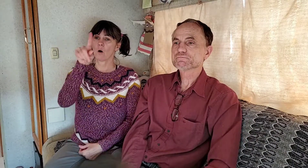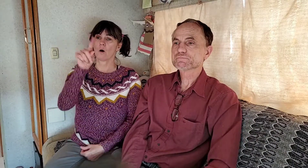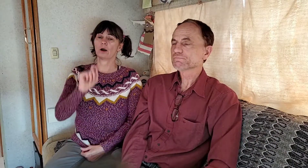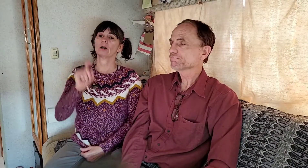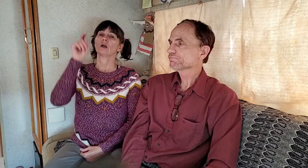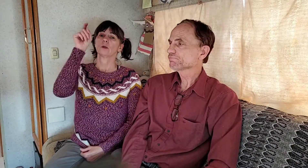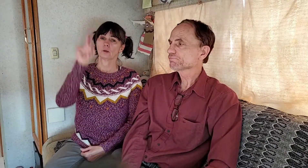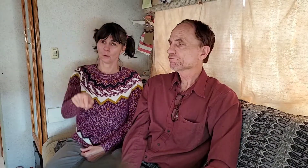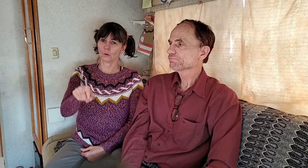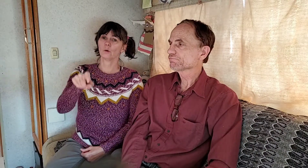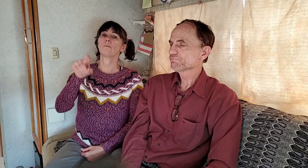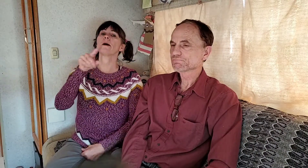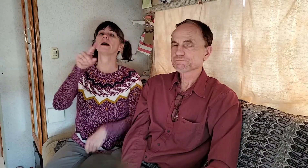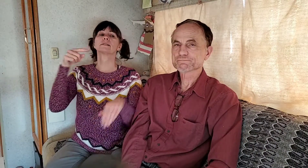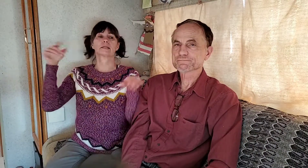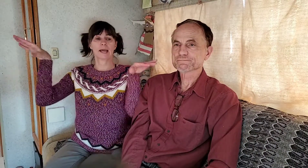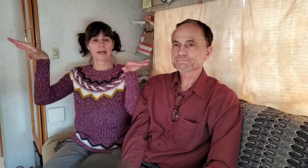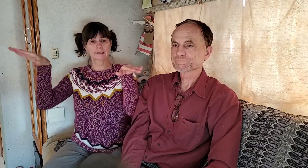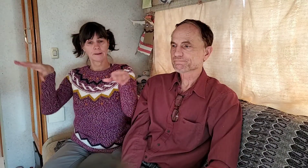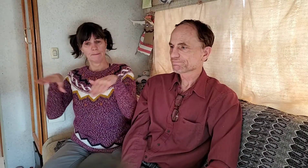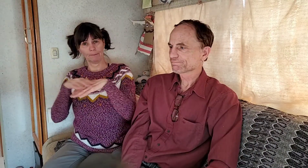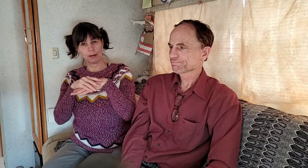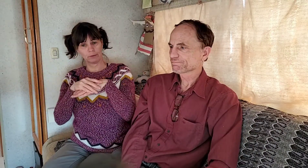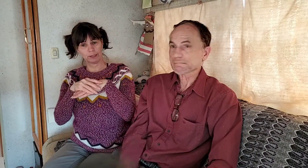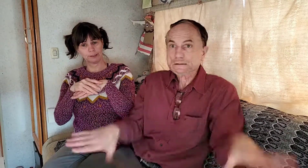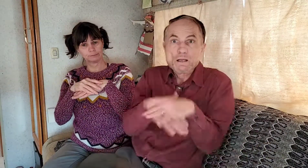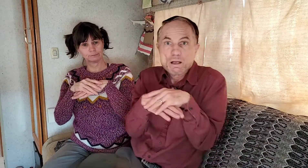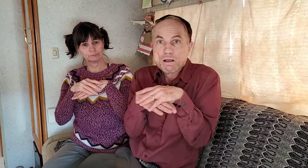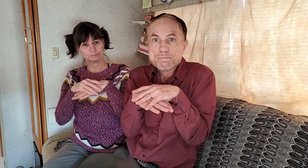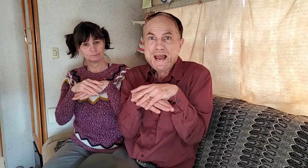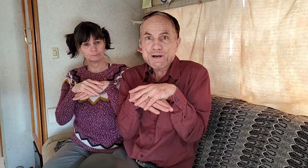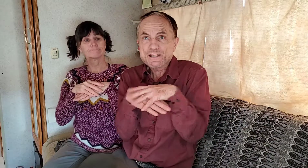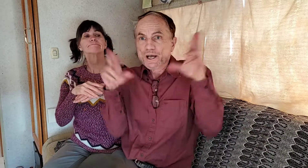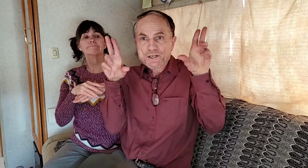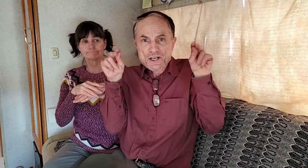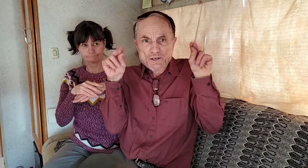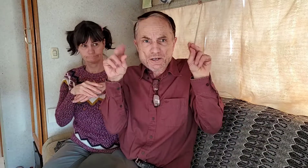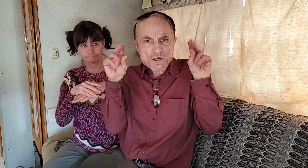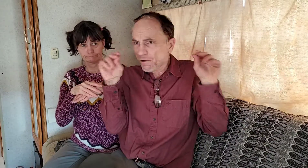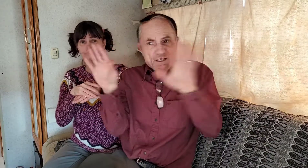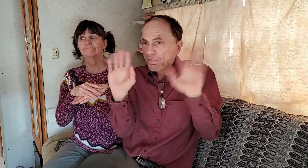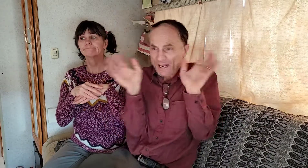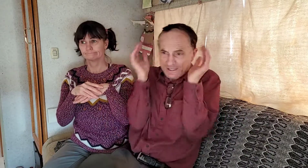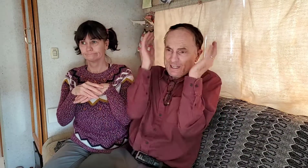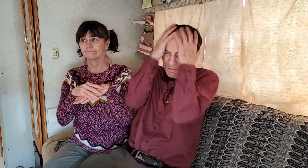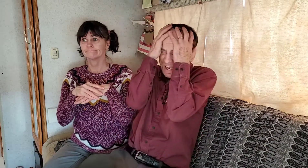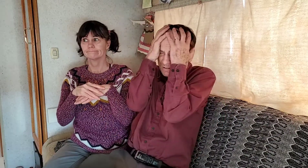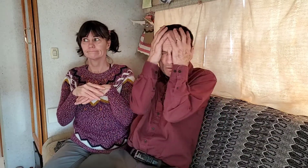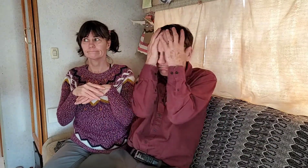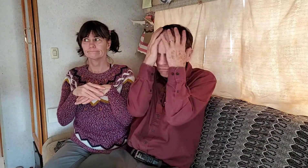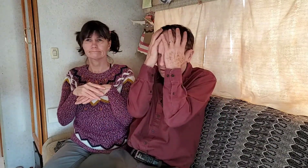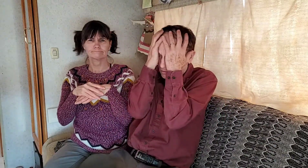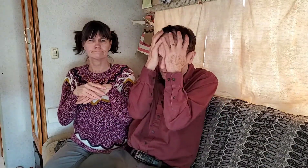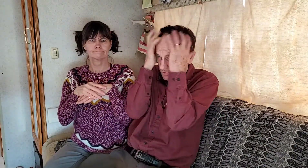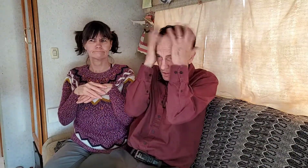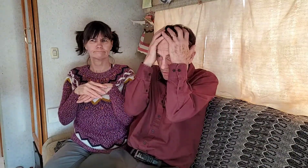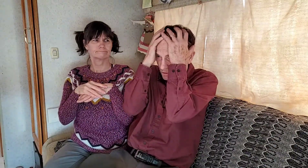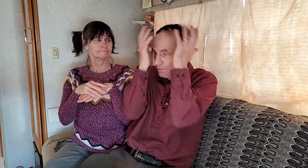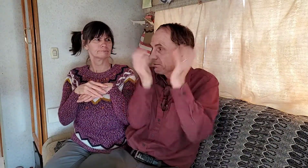Therefore, you must get married. Married? No, not that. Anything but that. No. It's